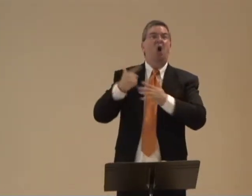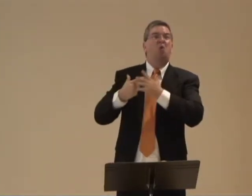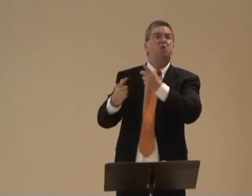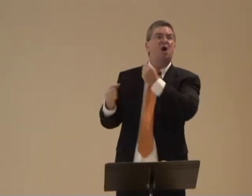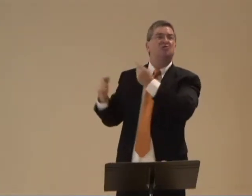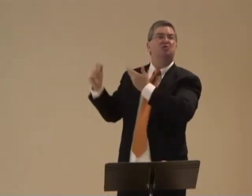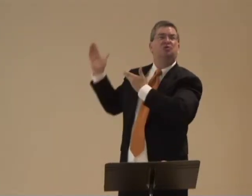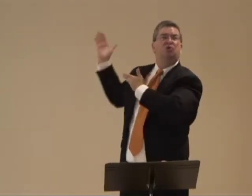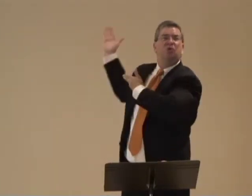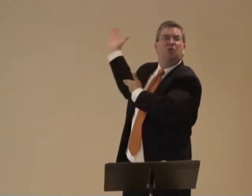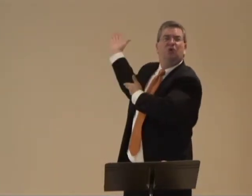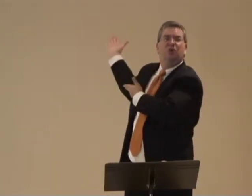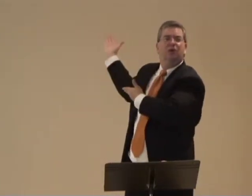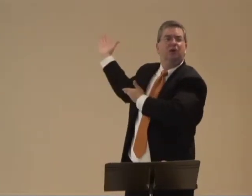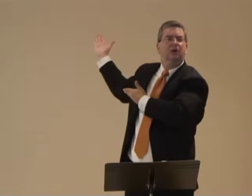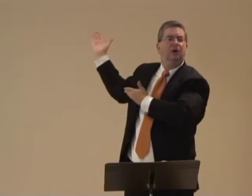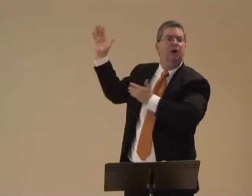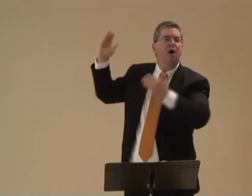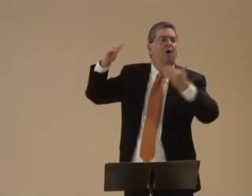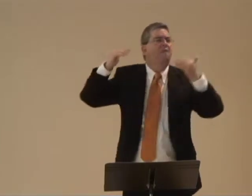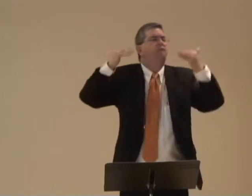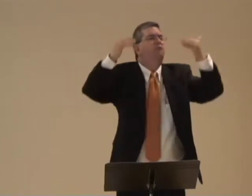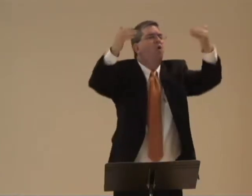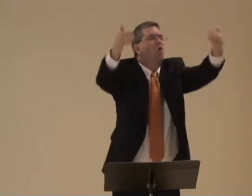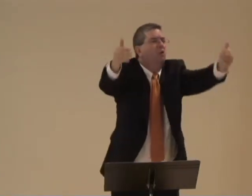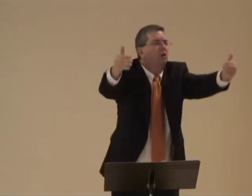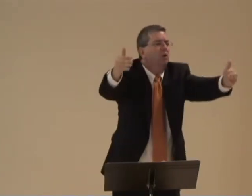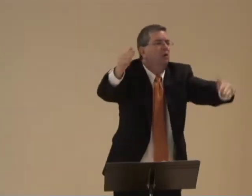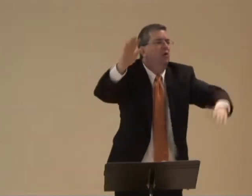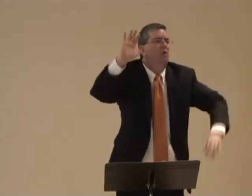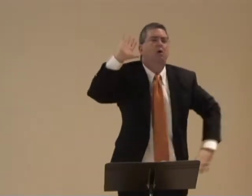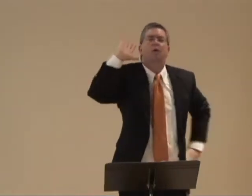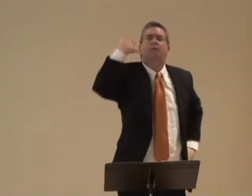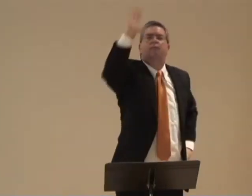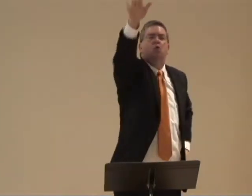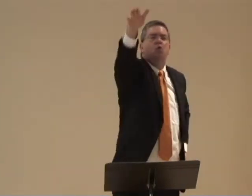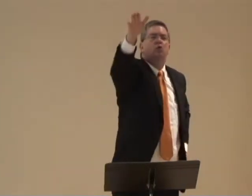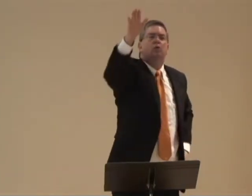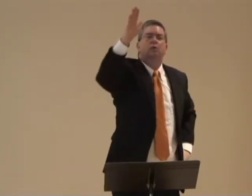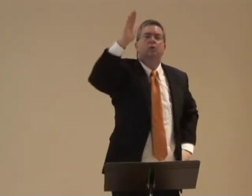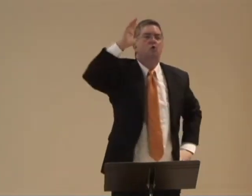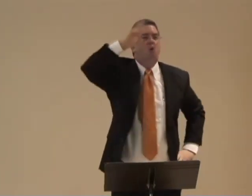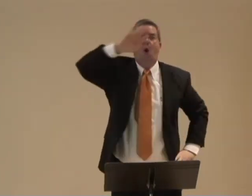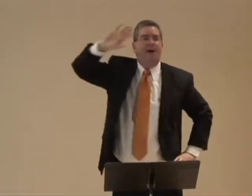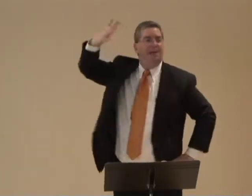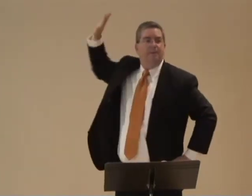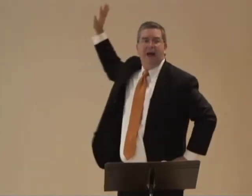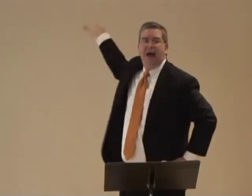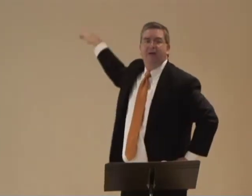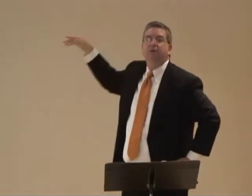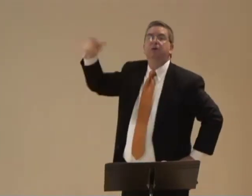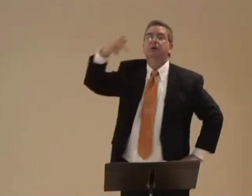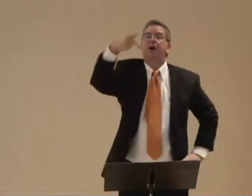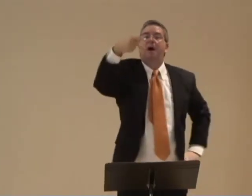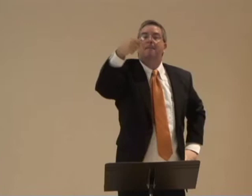addiction, they need to get over it, not dwell on that. Get over it and go forth with their life. Don't worry about